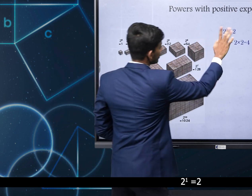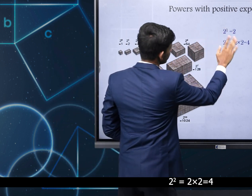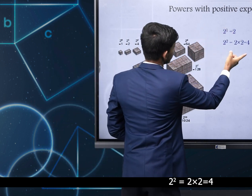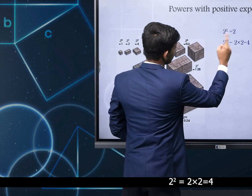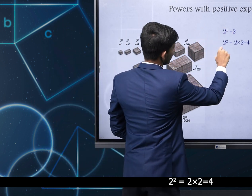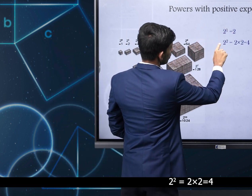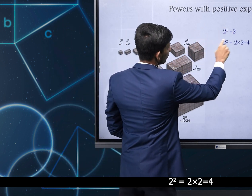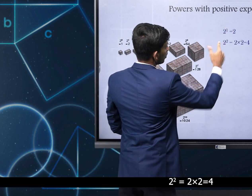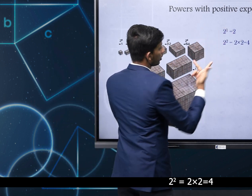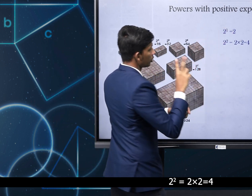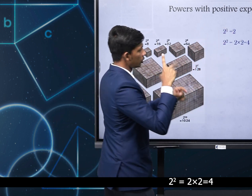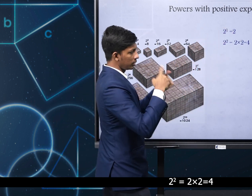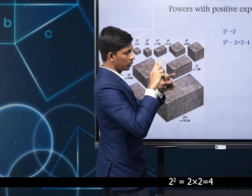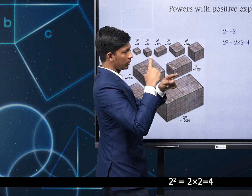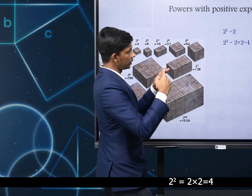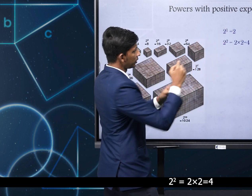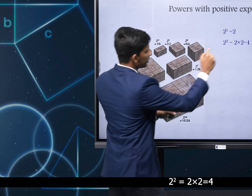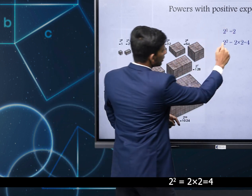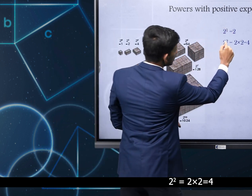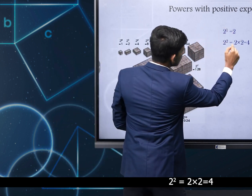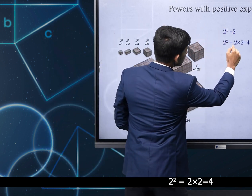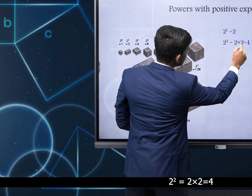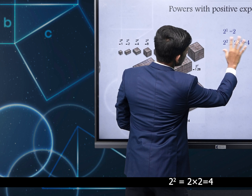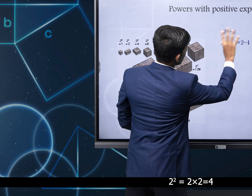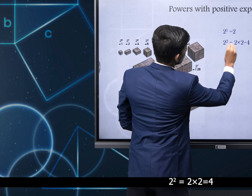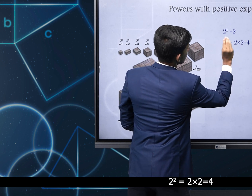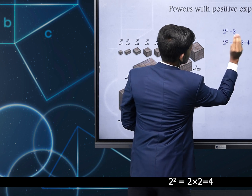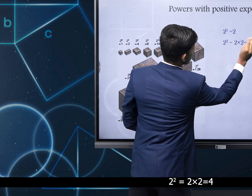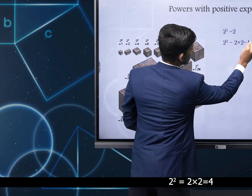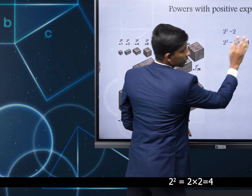2 to the power of 2 is equal to 2 into 2 is equal to 4.